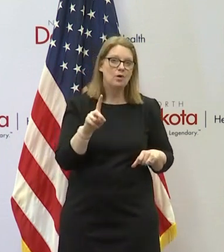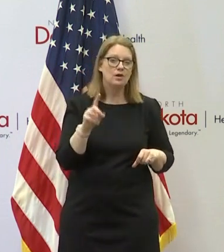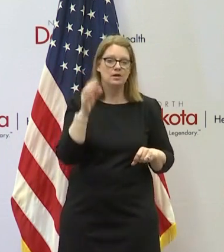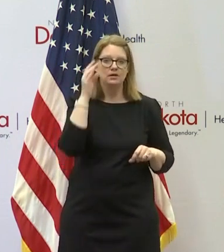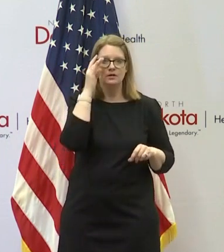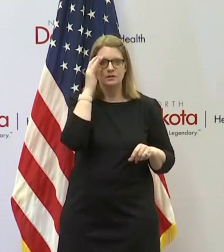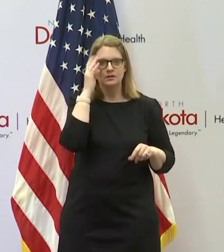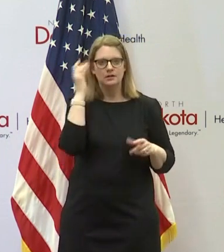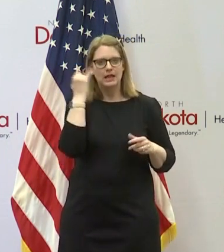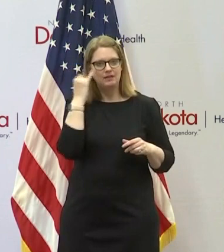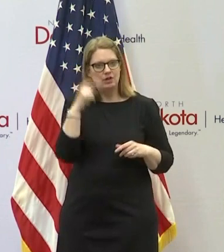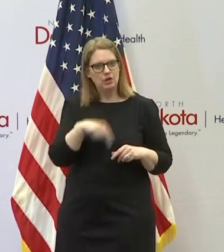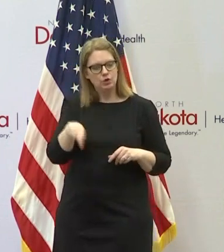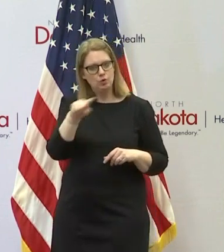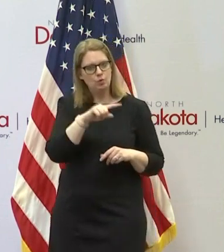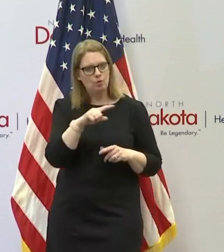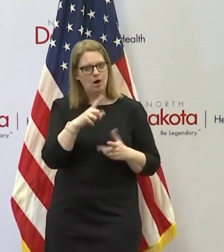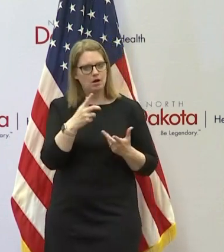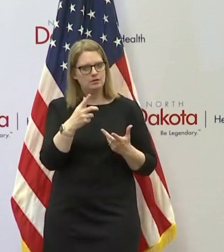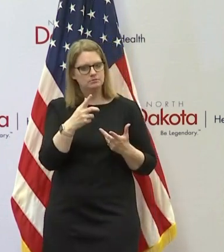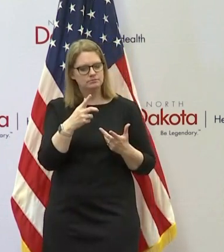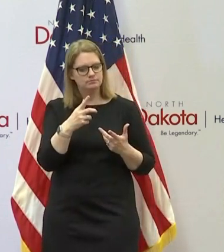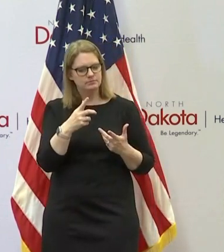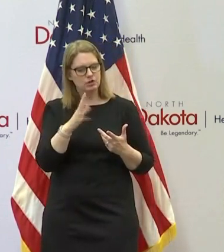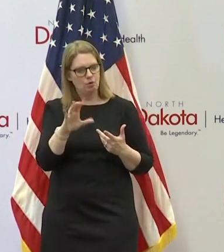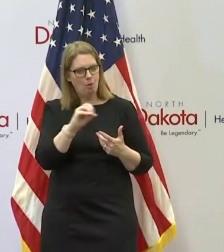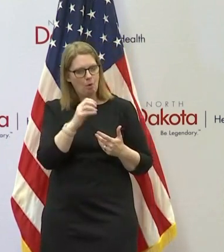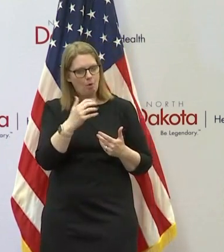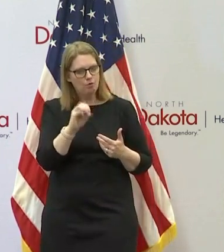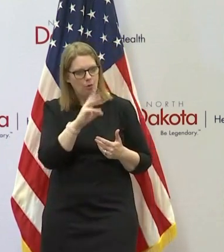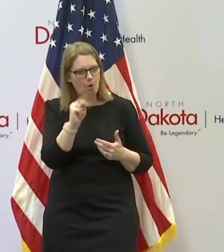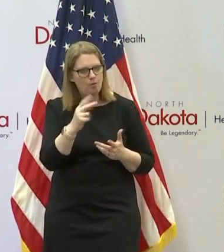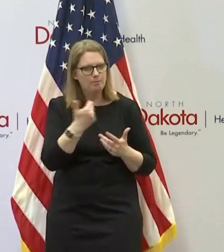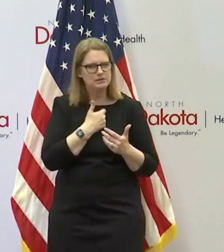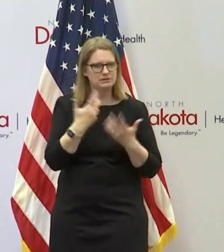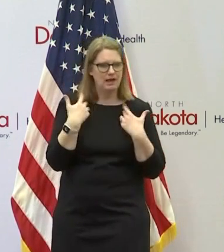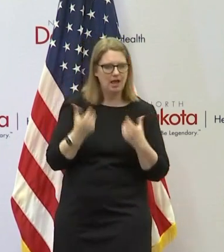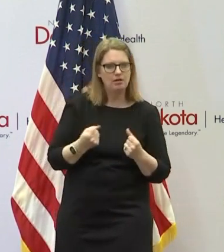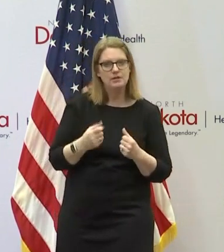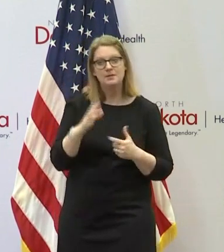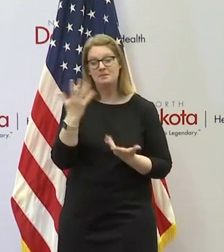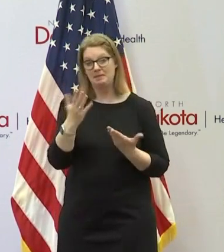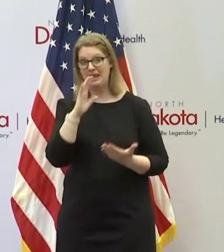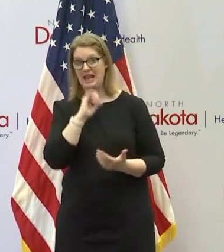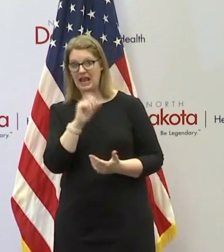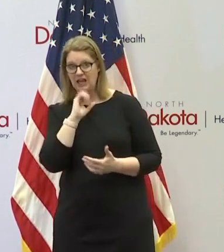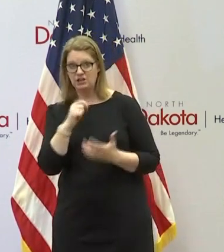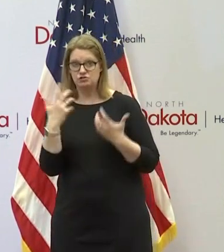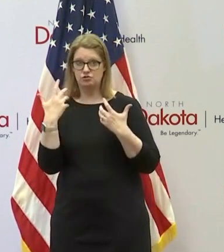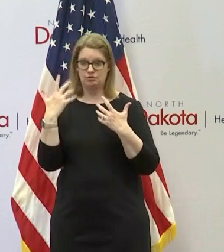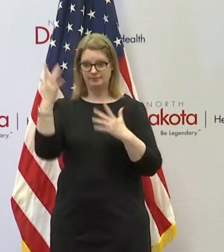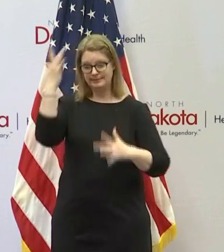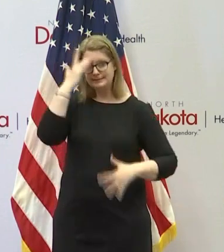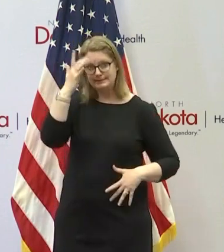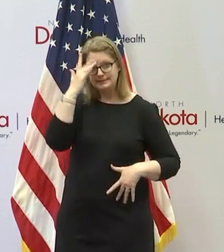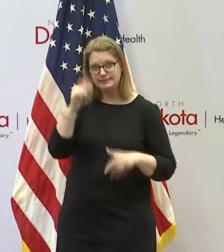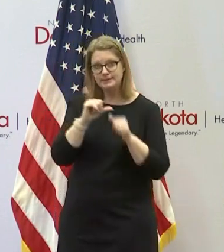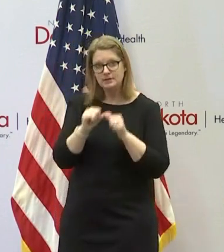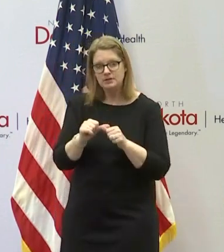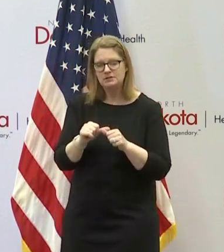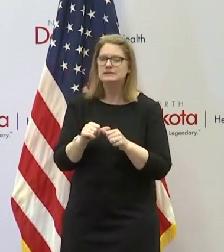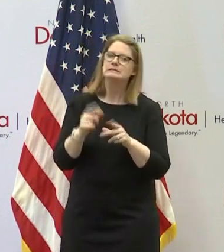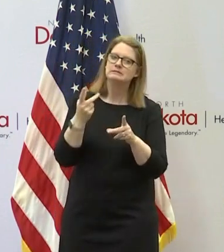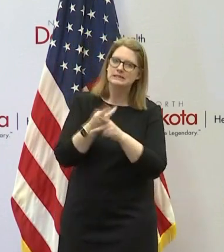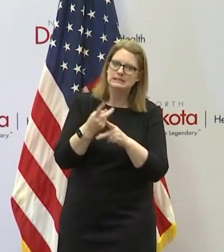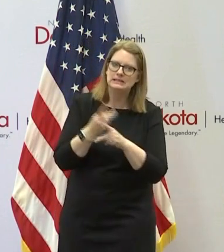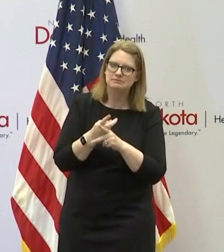if you are vulnerable in terms of your own personal health, either because of age or underlying diseases, it's important to maintain caution.